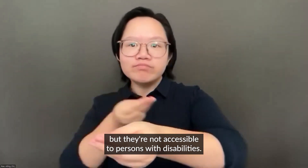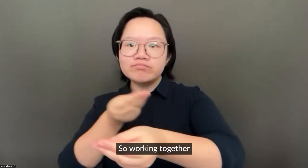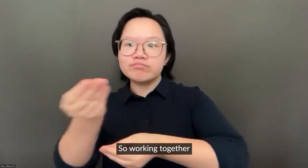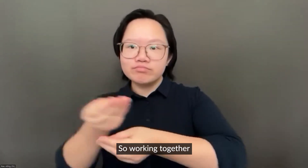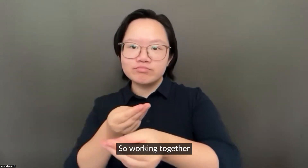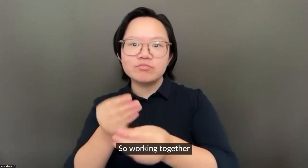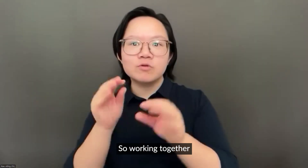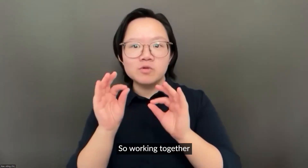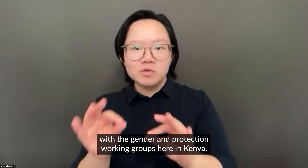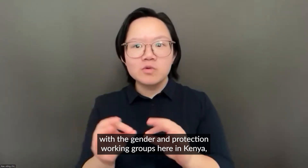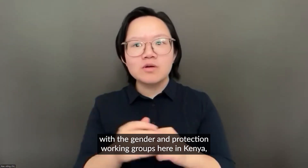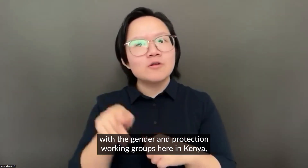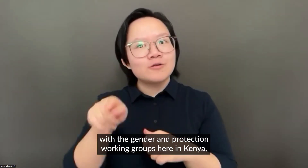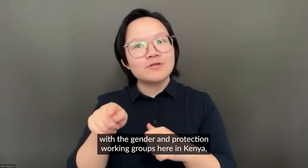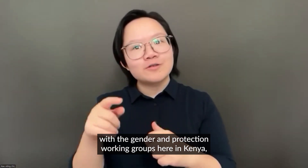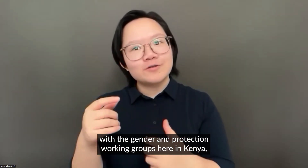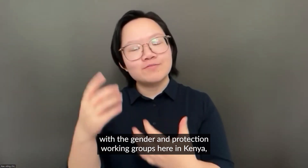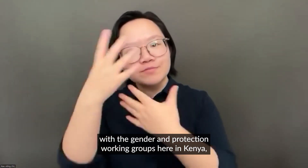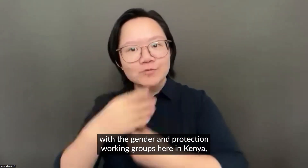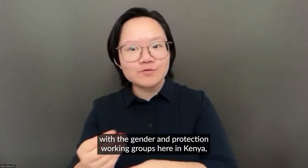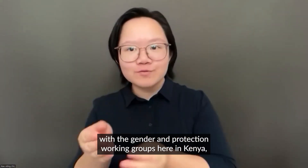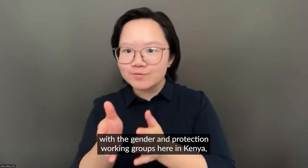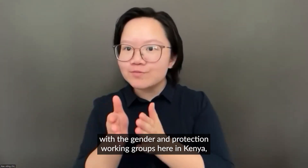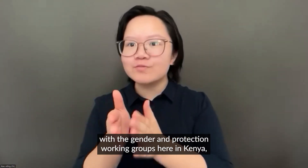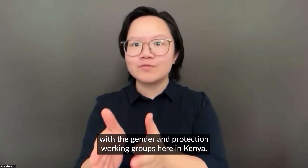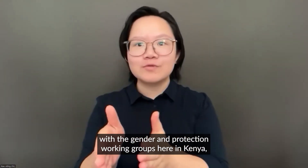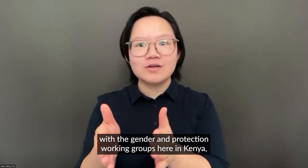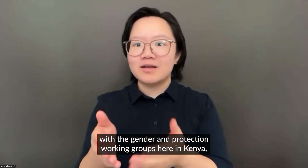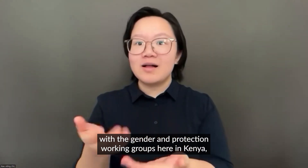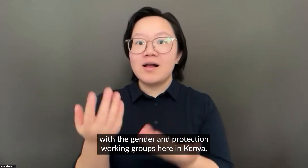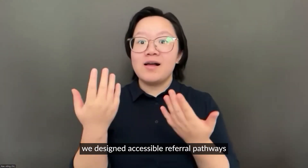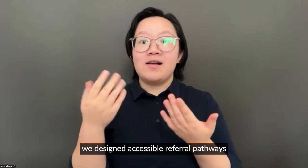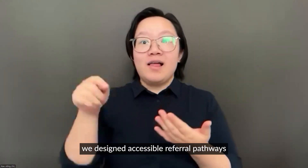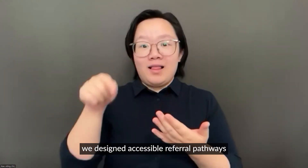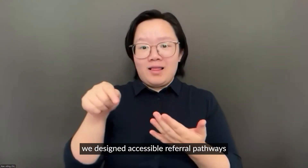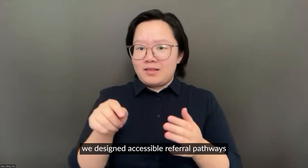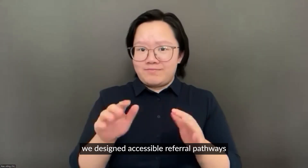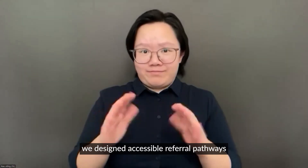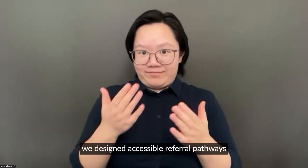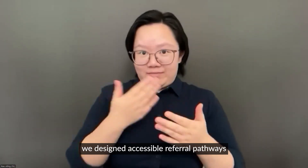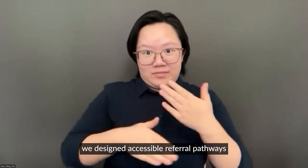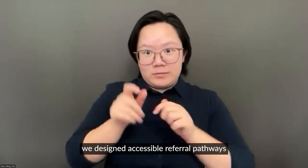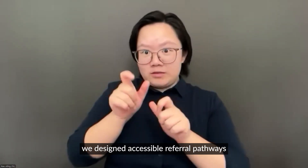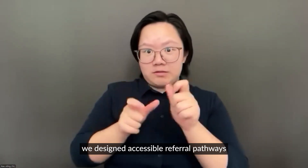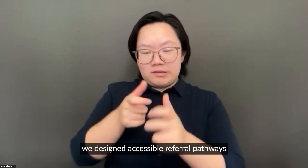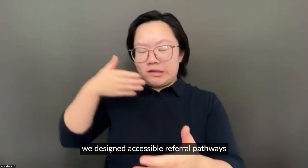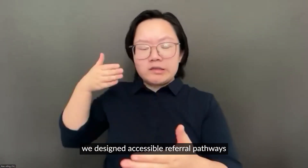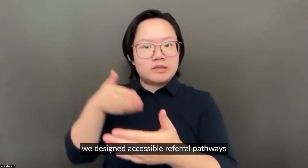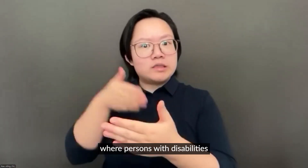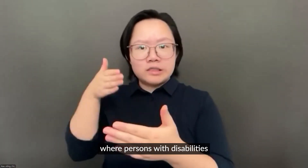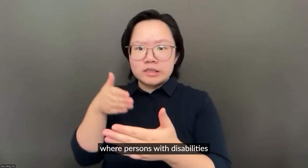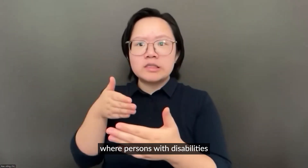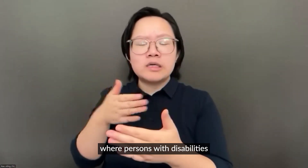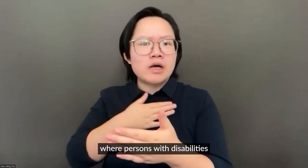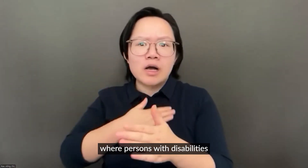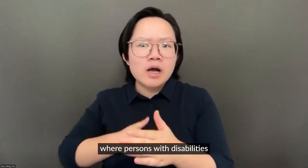disabilities. So working together with the gender and protection working groups here in Kenya, we designed accessible referral pathways